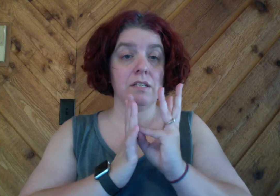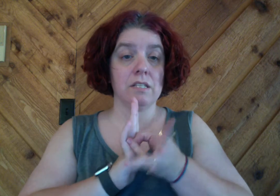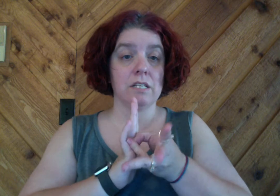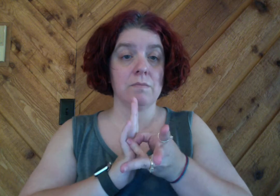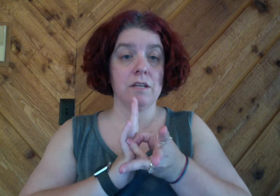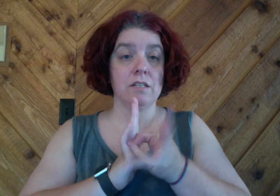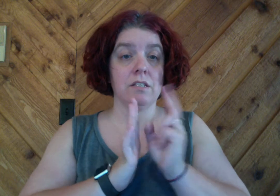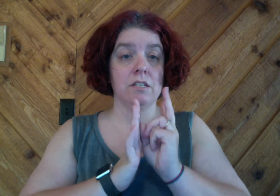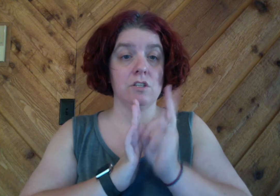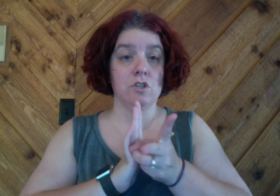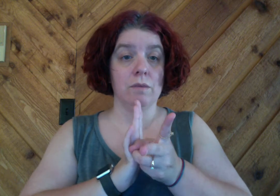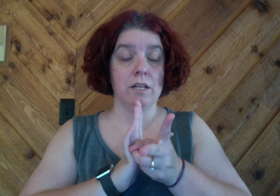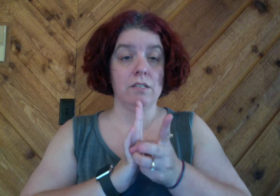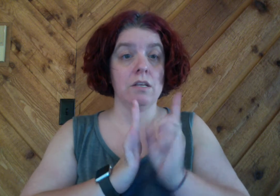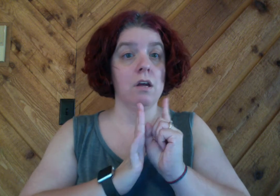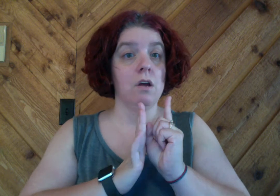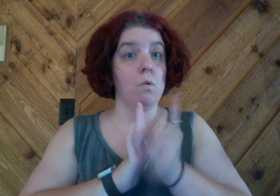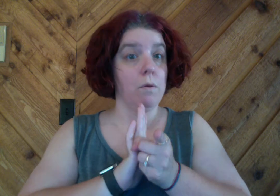6 minutes, 2 minutes, 1 minute.